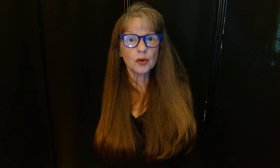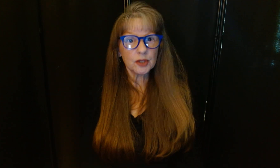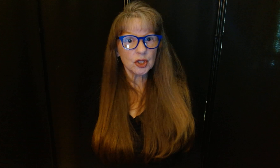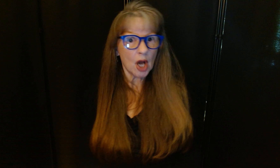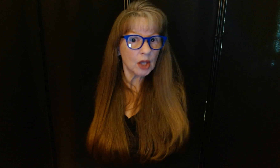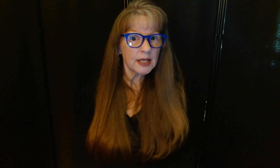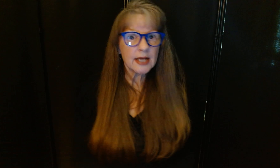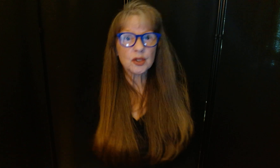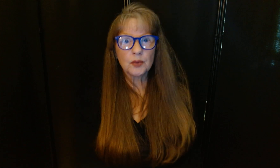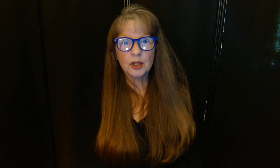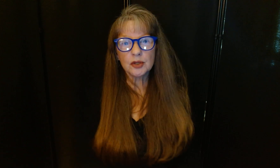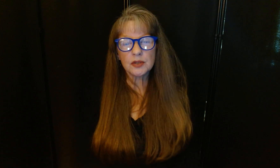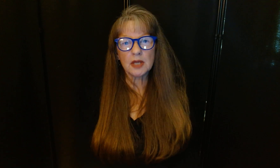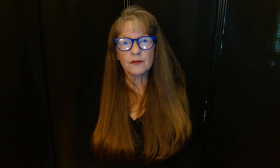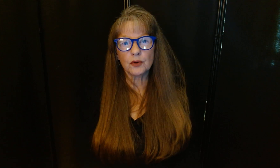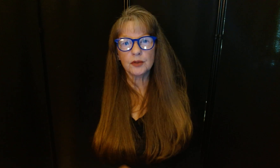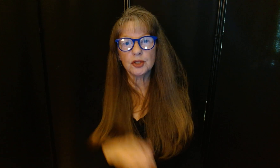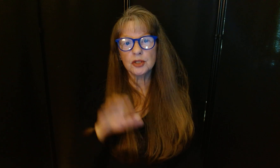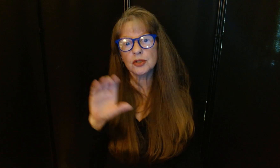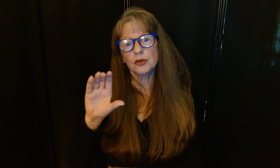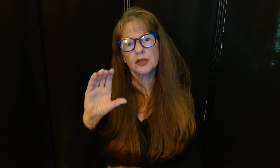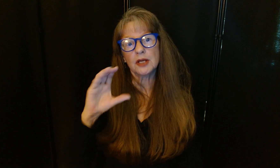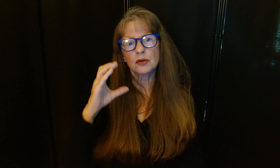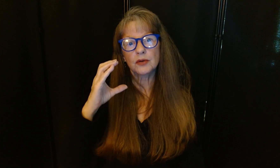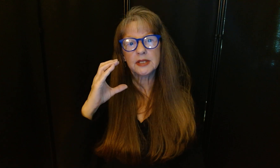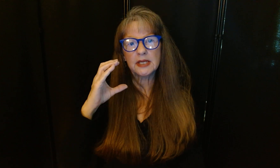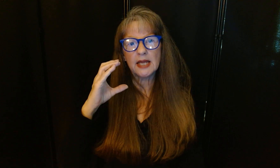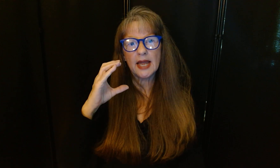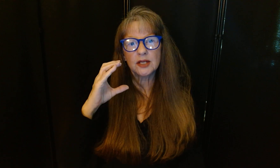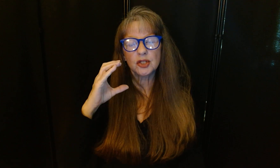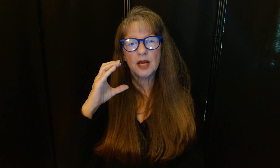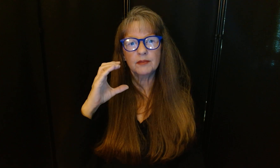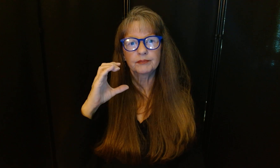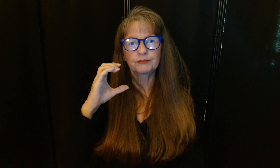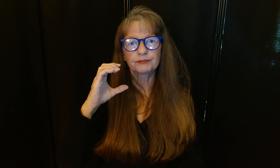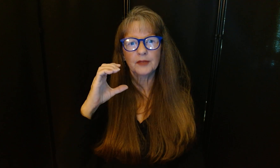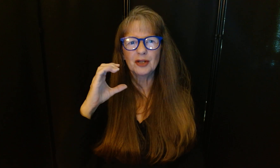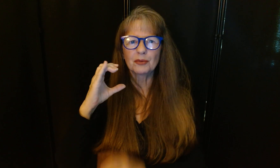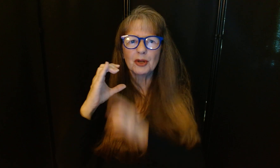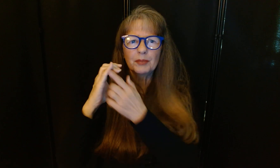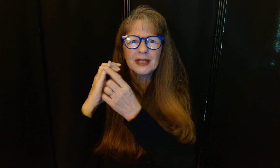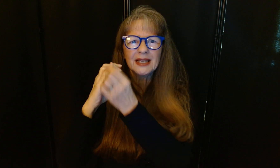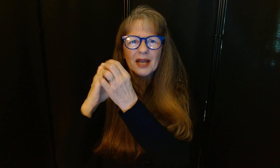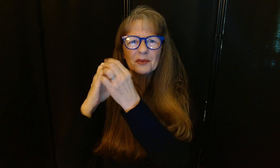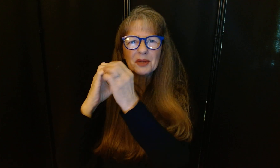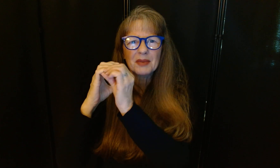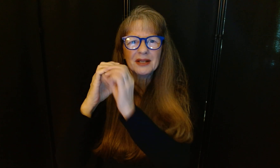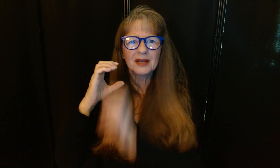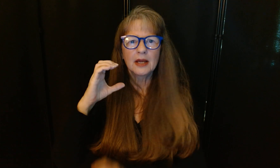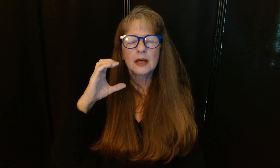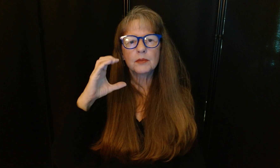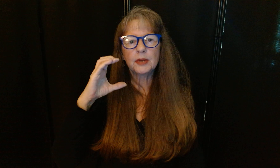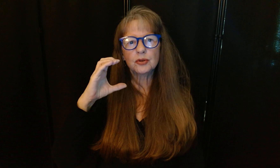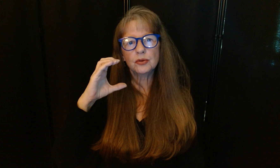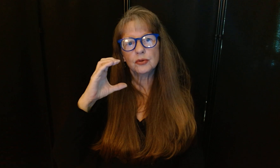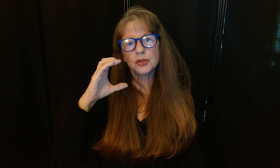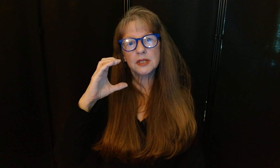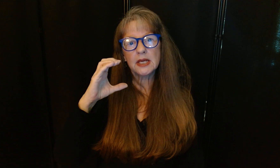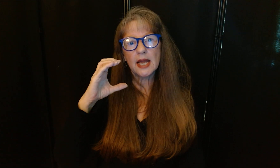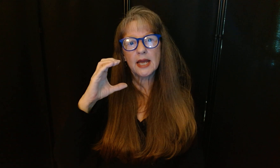Christian holiday, so we're going to do the sign for Christians. So you take your C hand shape, and your little pinky can't really bend, but you do your C hand